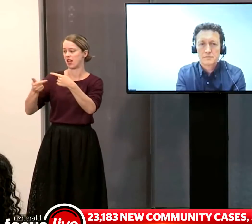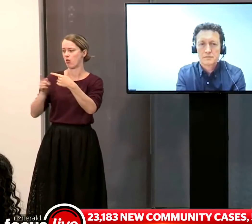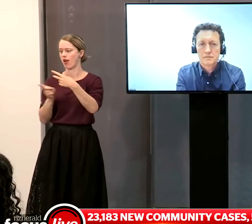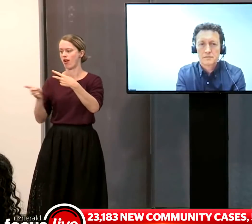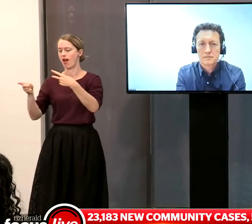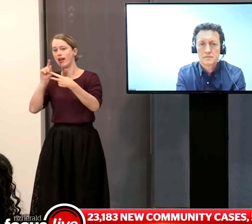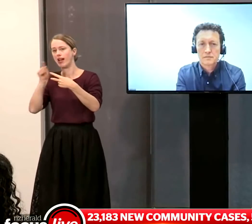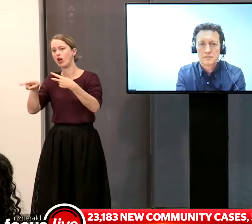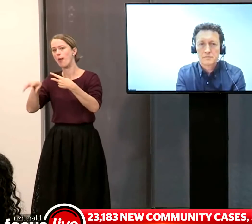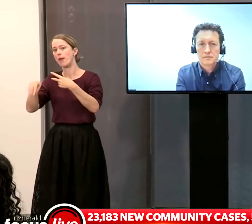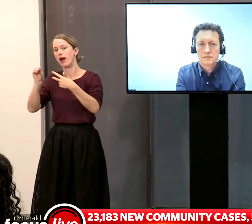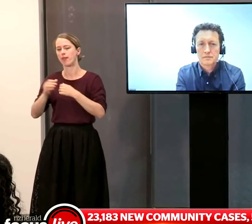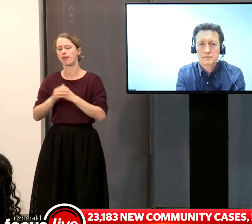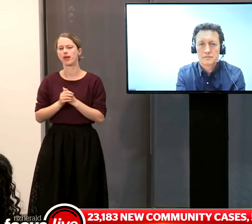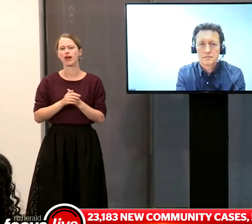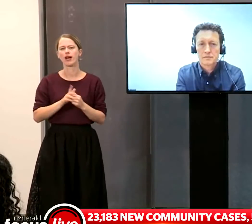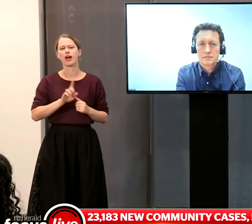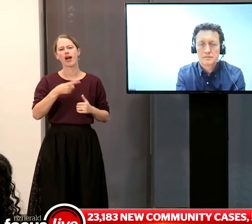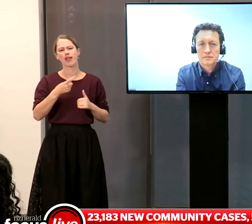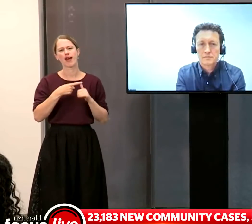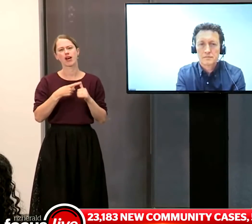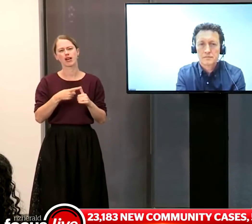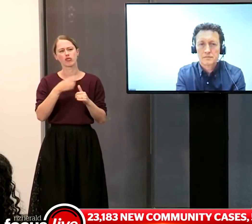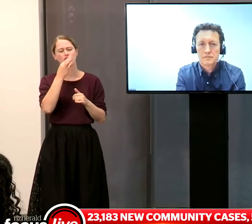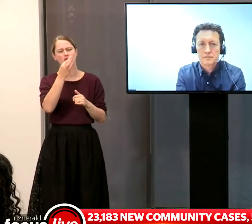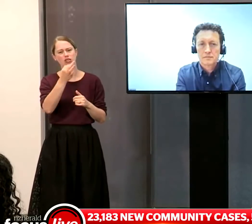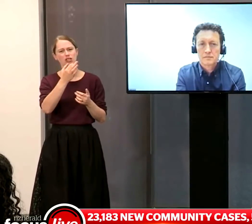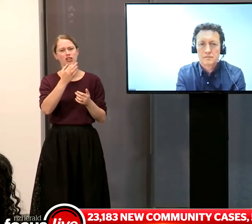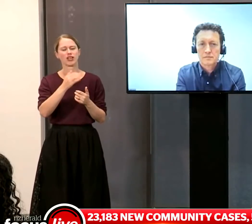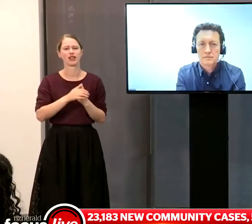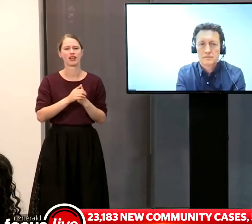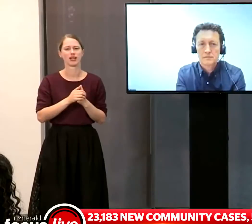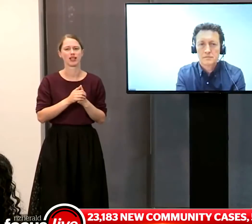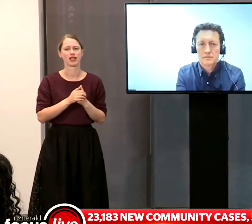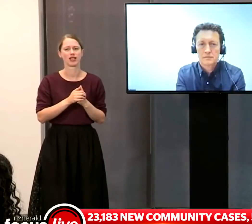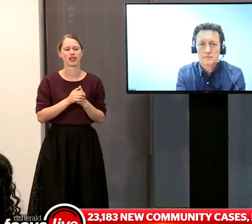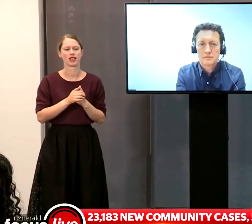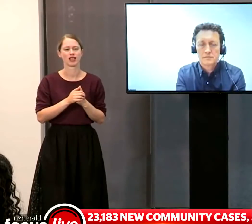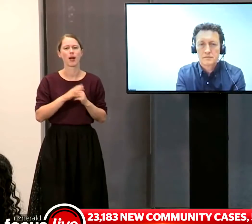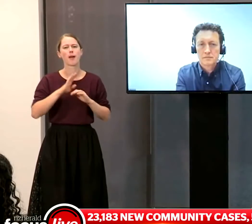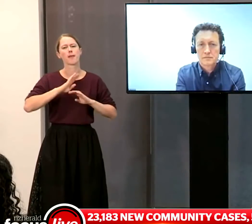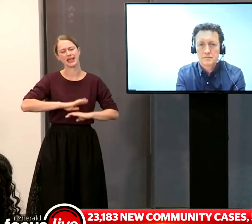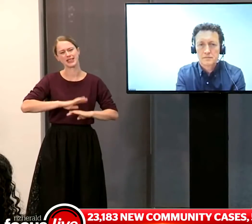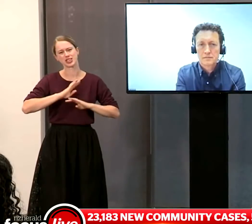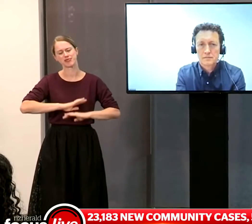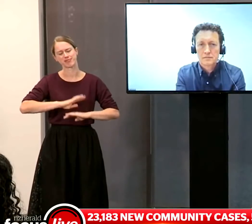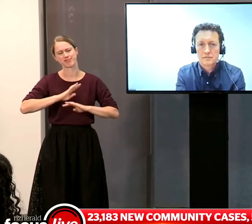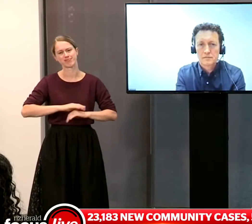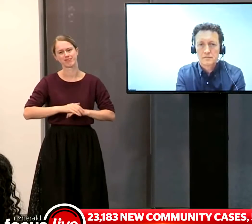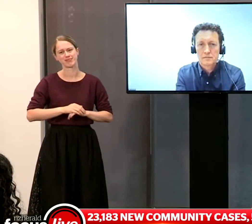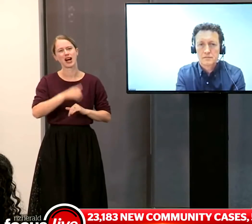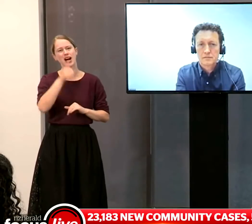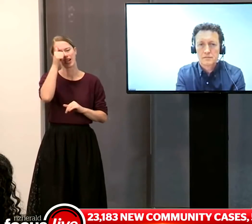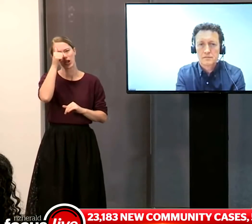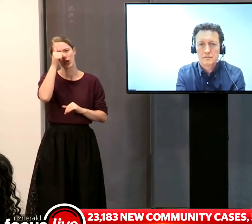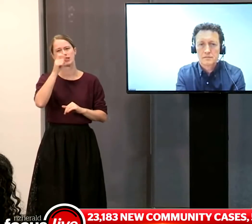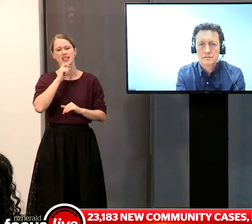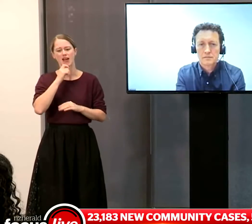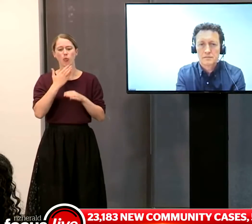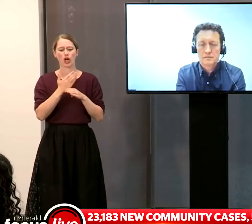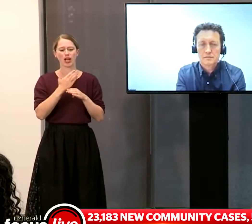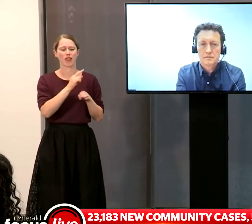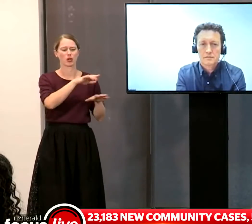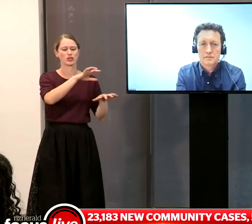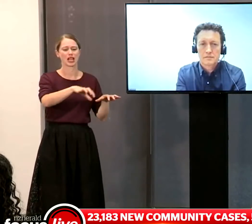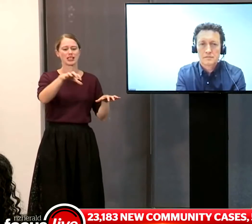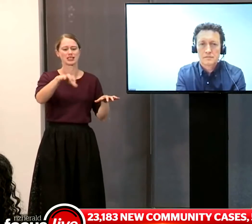can collect. The only other advice I would give, and it's a request really, is that people just be patient. I know that a number of the staff working at these